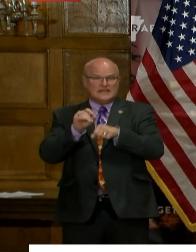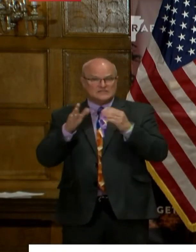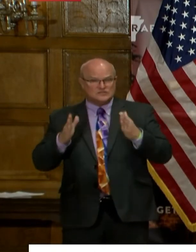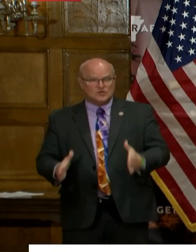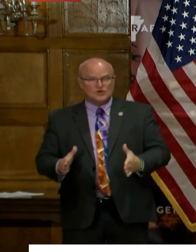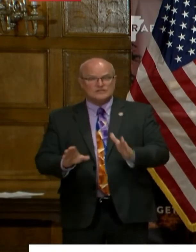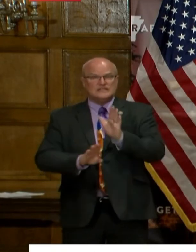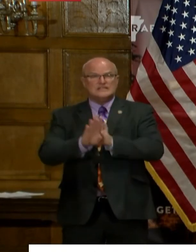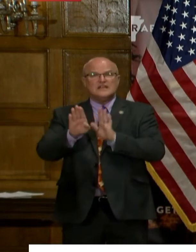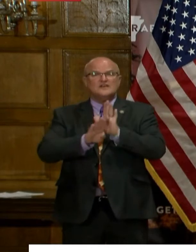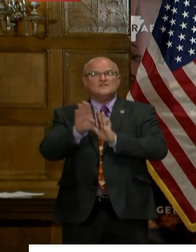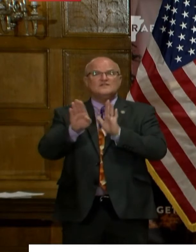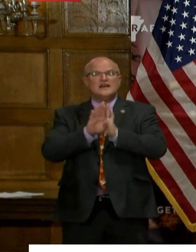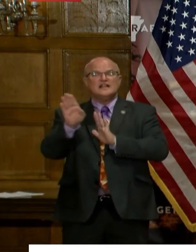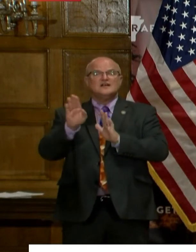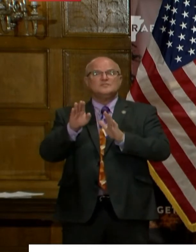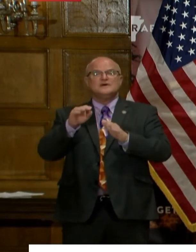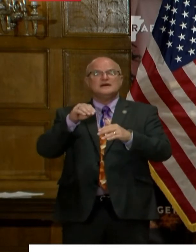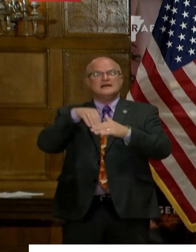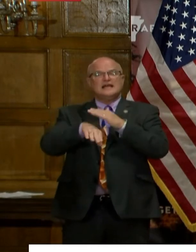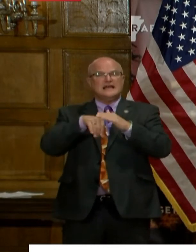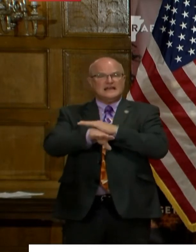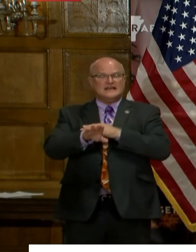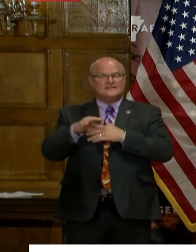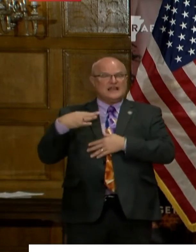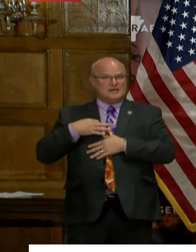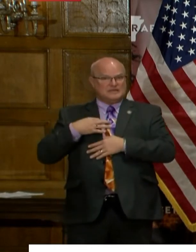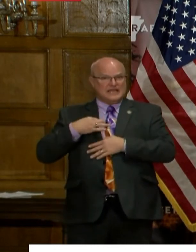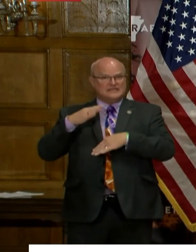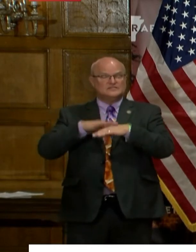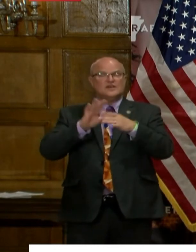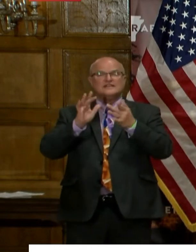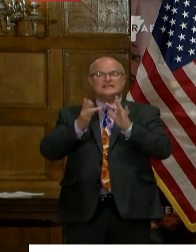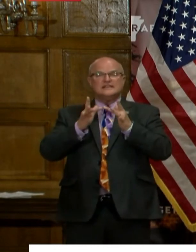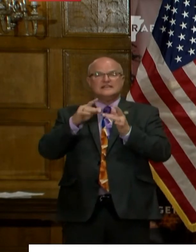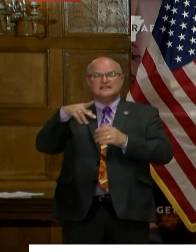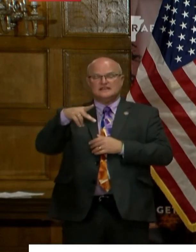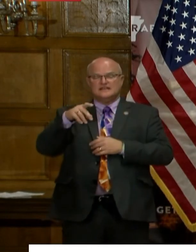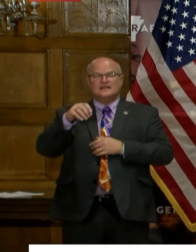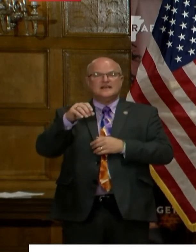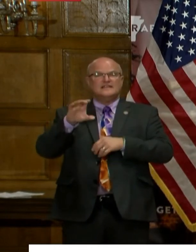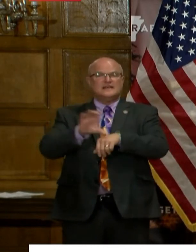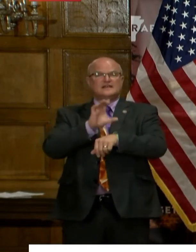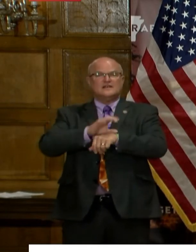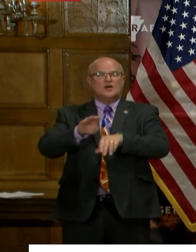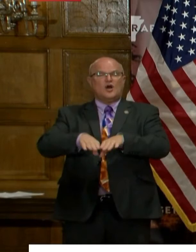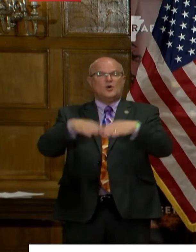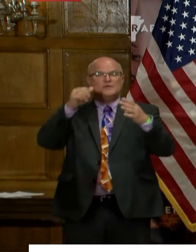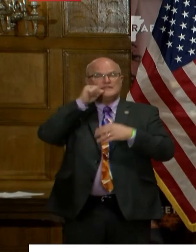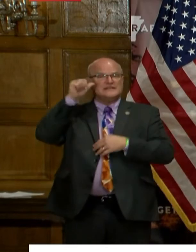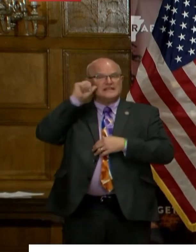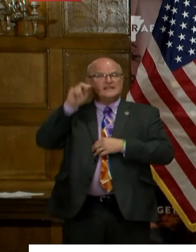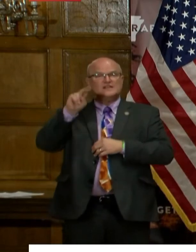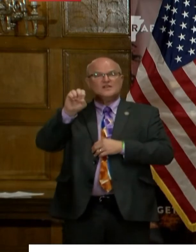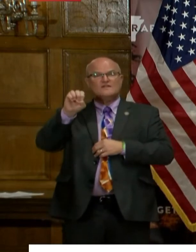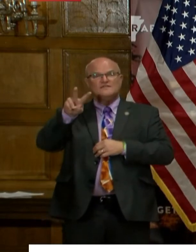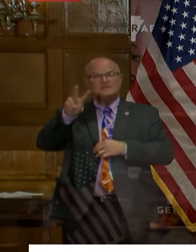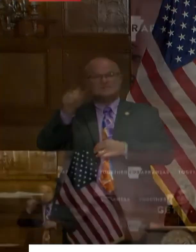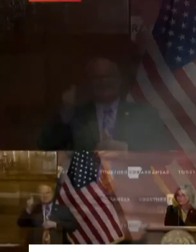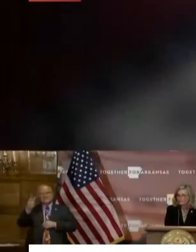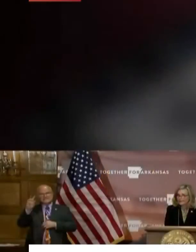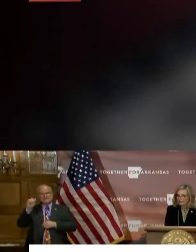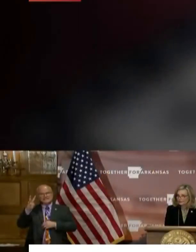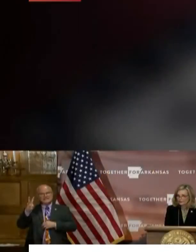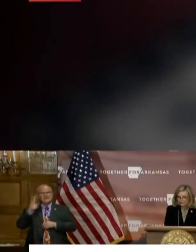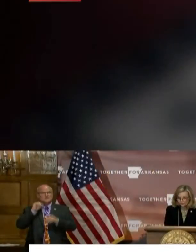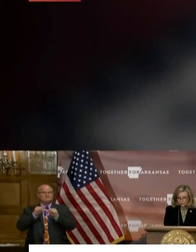to develop a portal for applications. That portal opened yesterday, November 16th, and